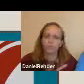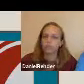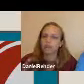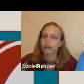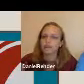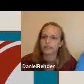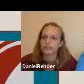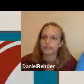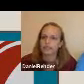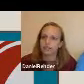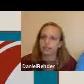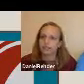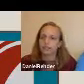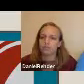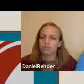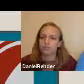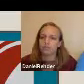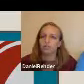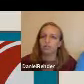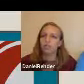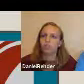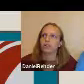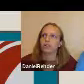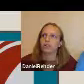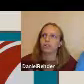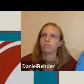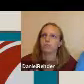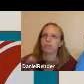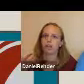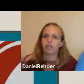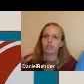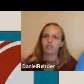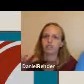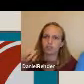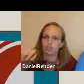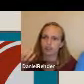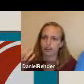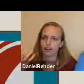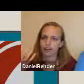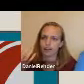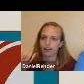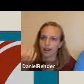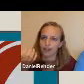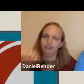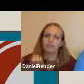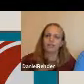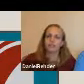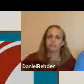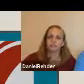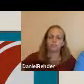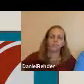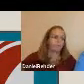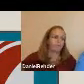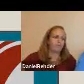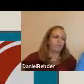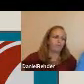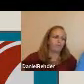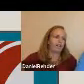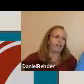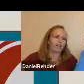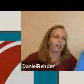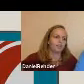through those classes, I was able to have this interest that I already had,